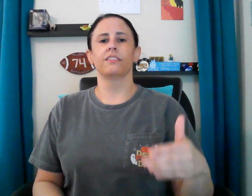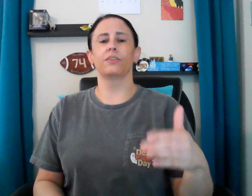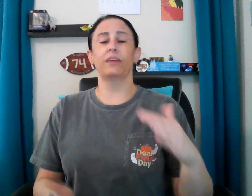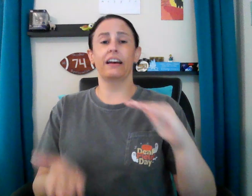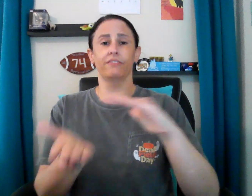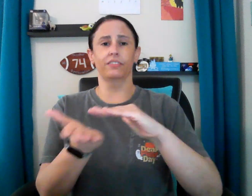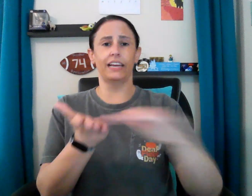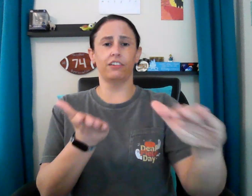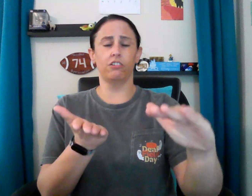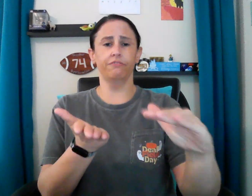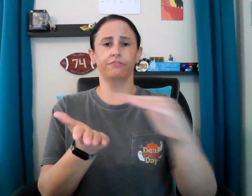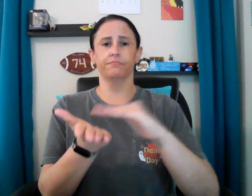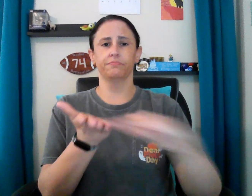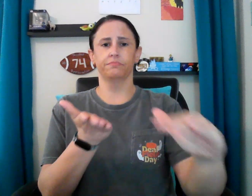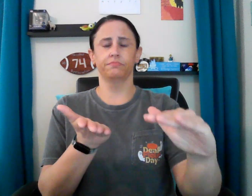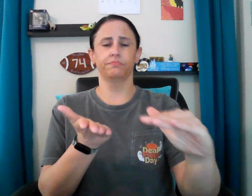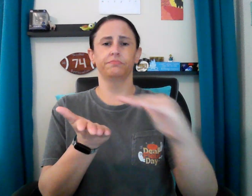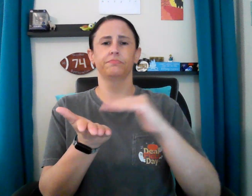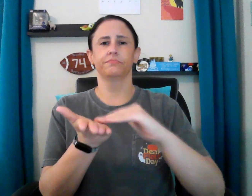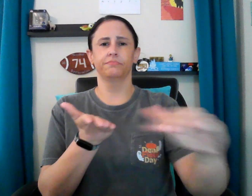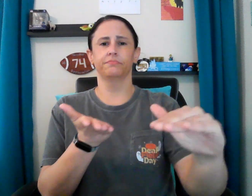Then we have laid off.